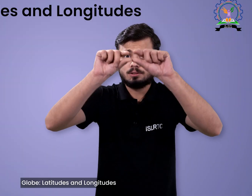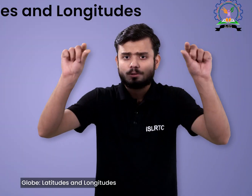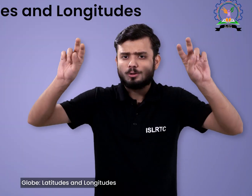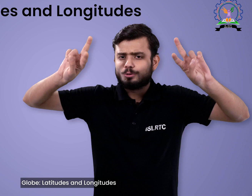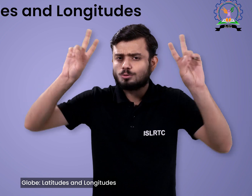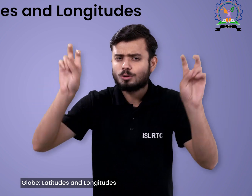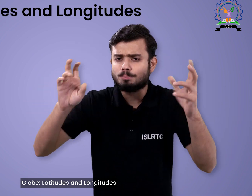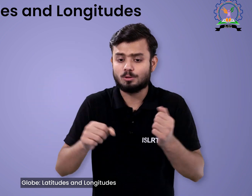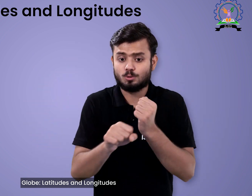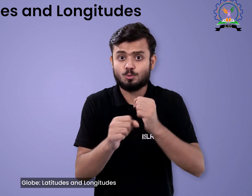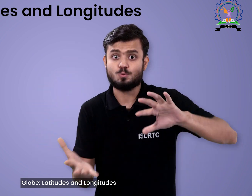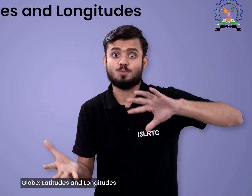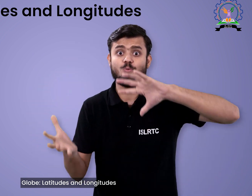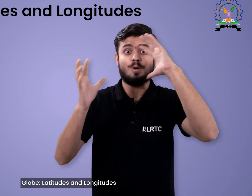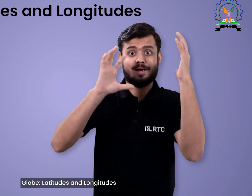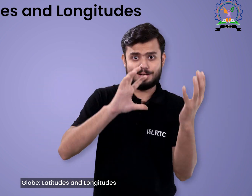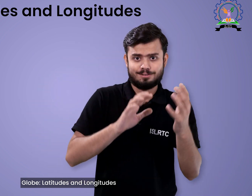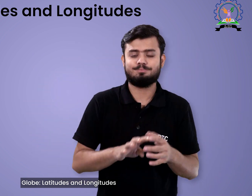Globe latitudes and longitudes.